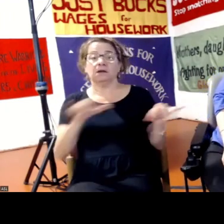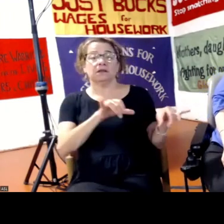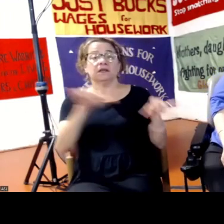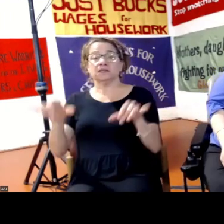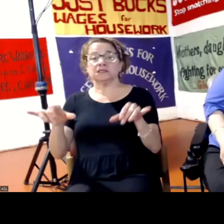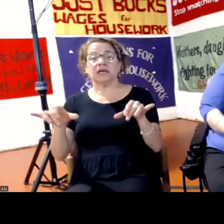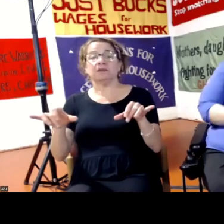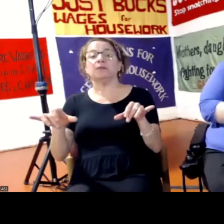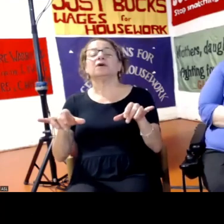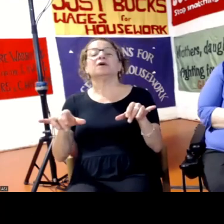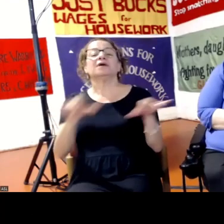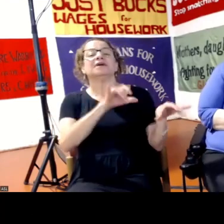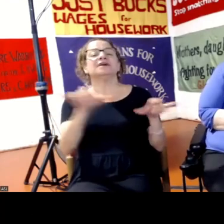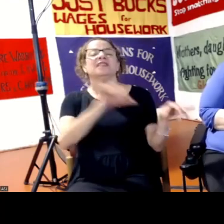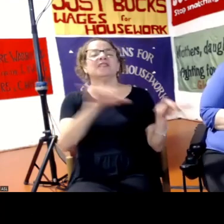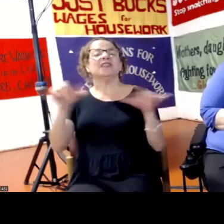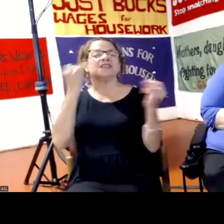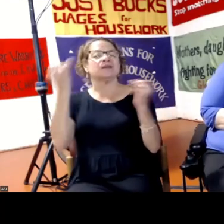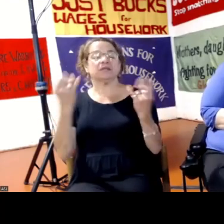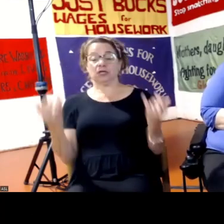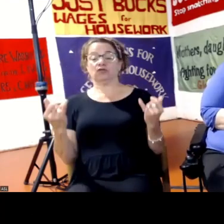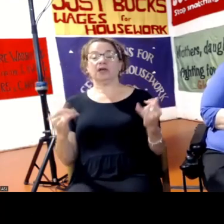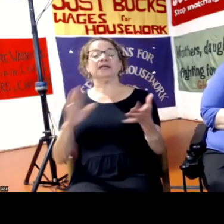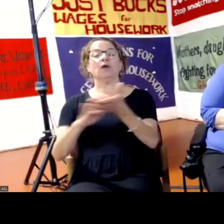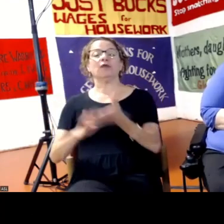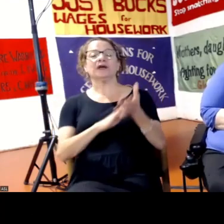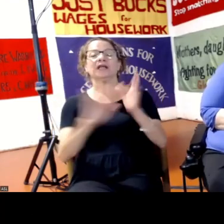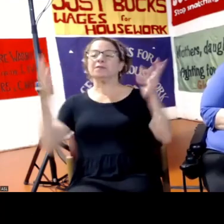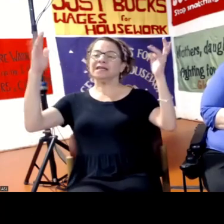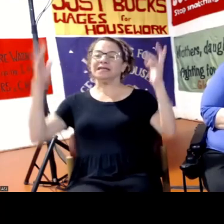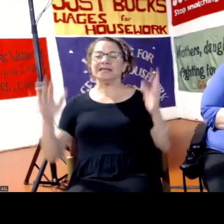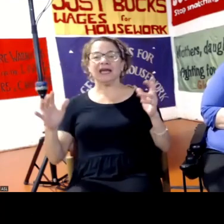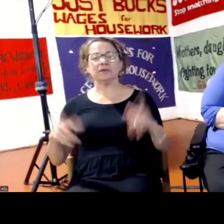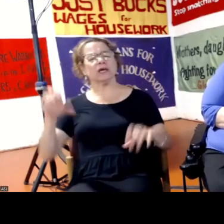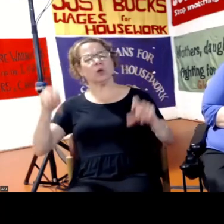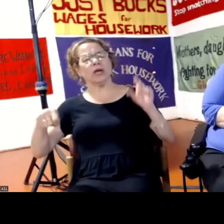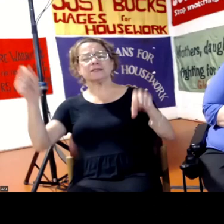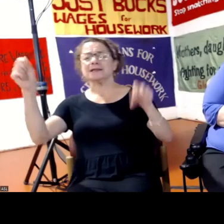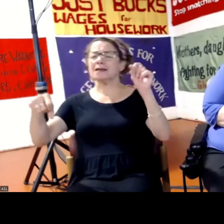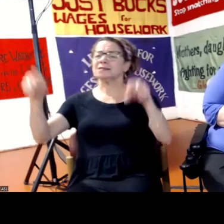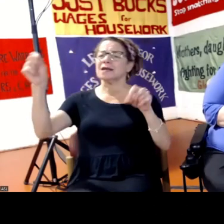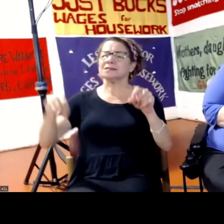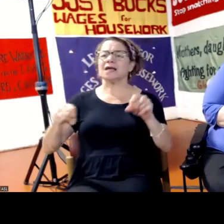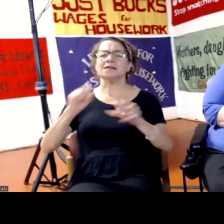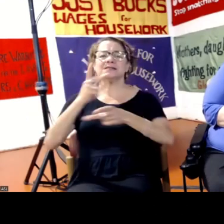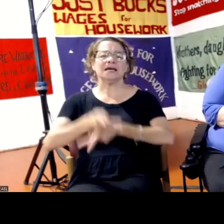clapping stage, because everybody now is acknowledging